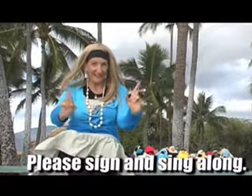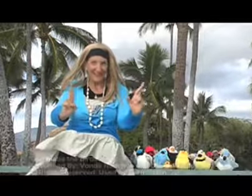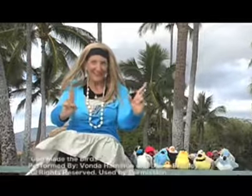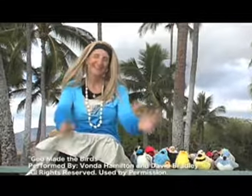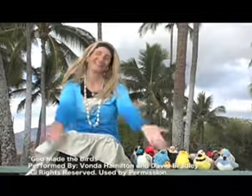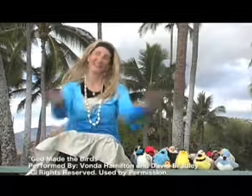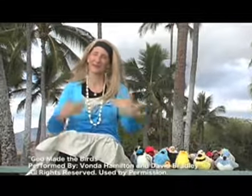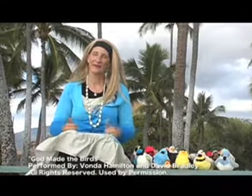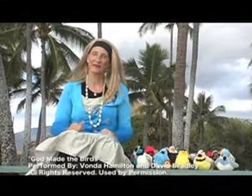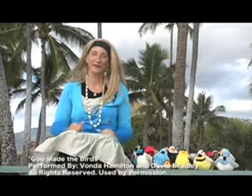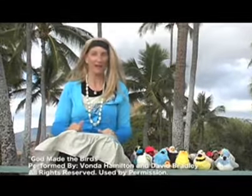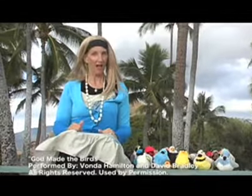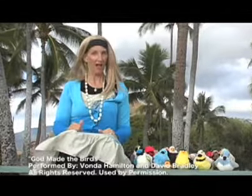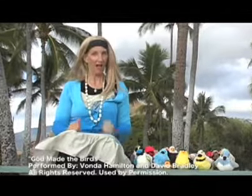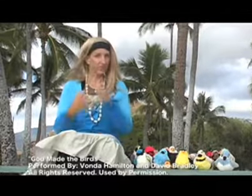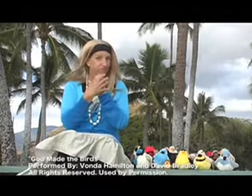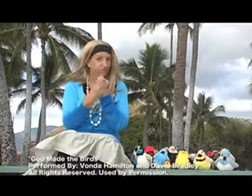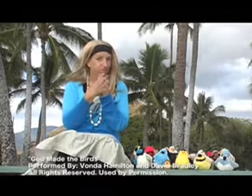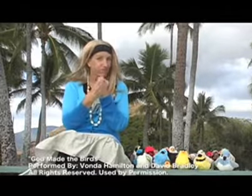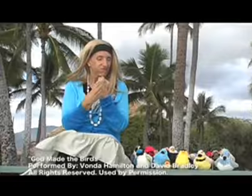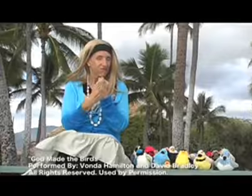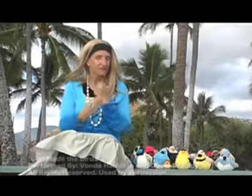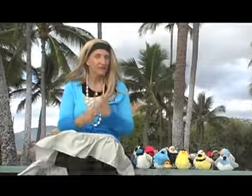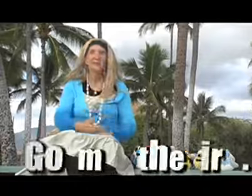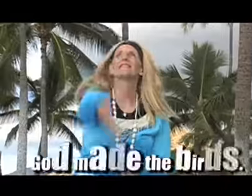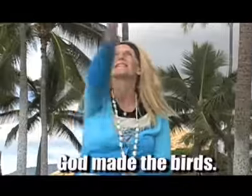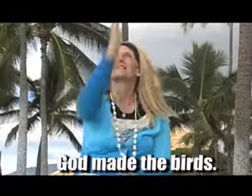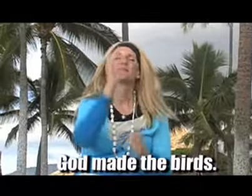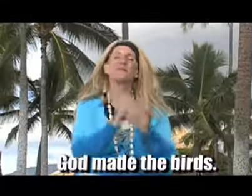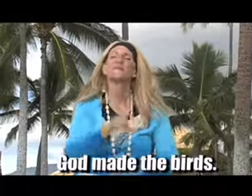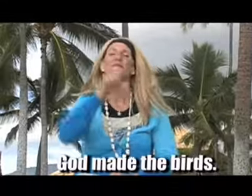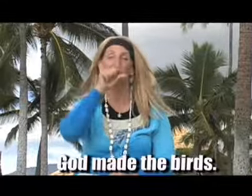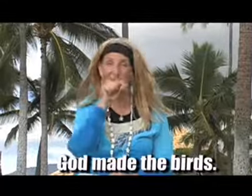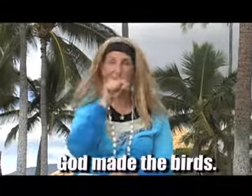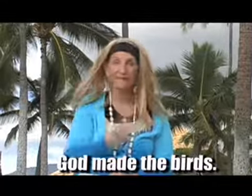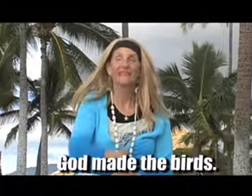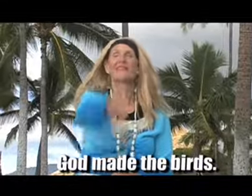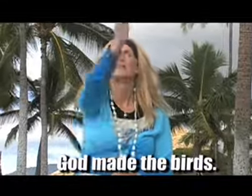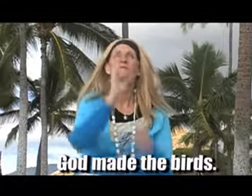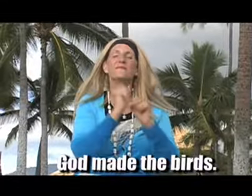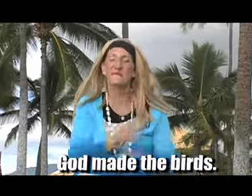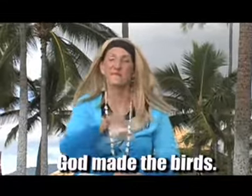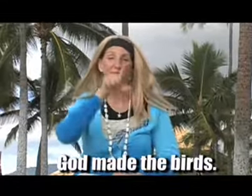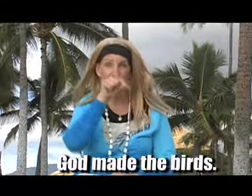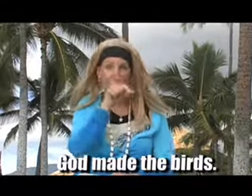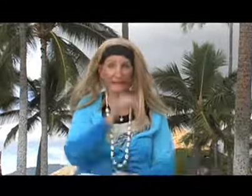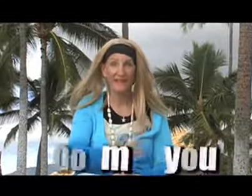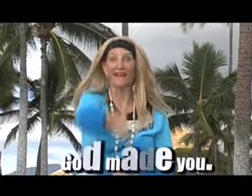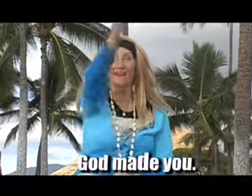ready? Come on. Please copy. God made the birds. God made the